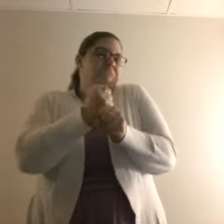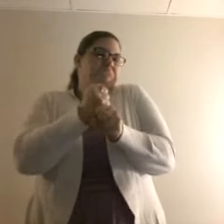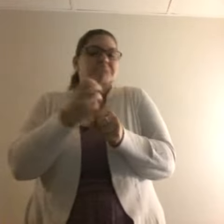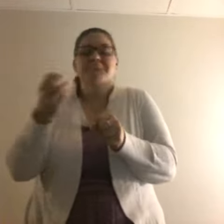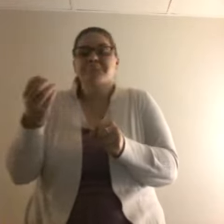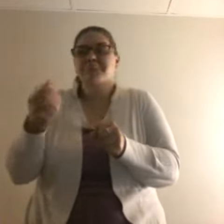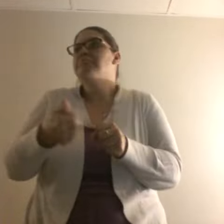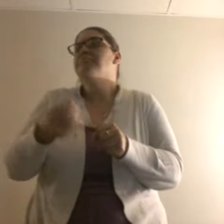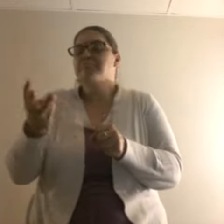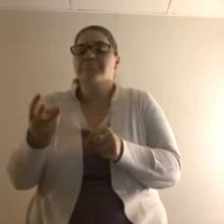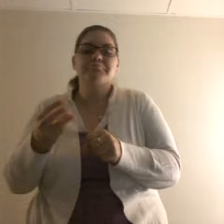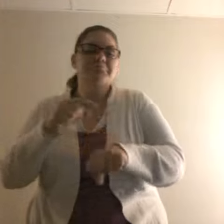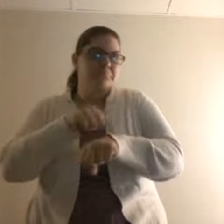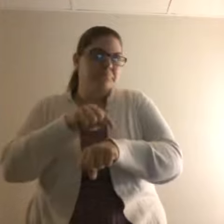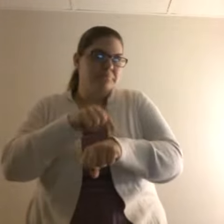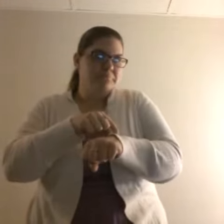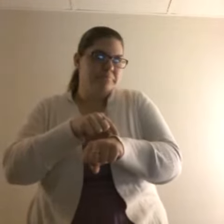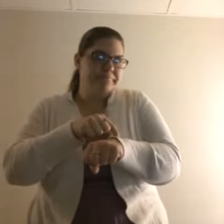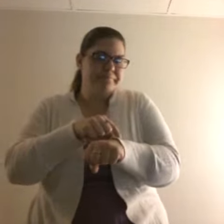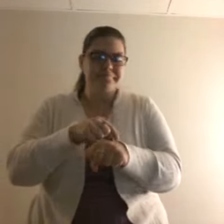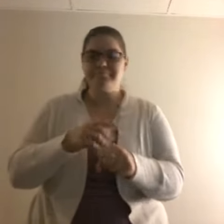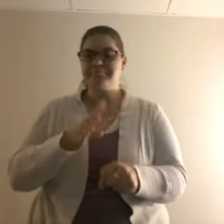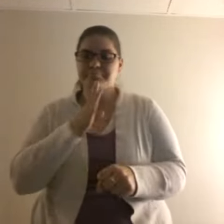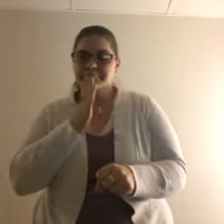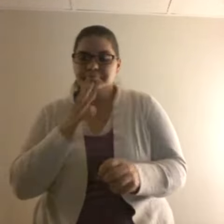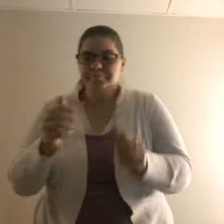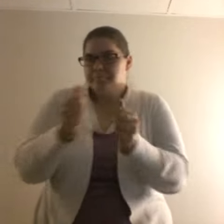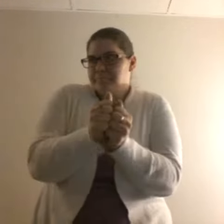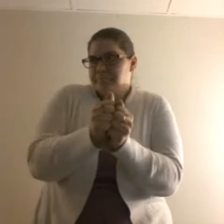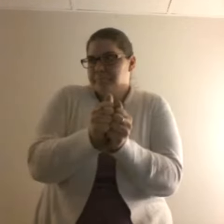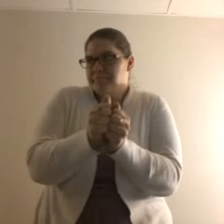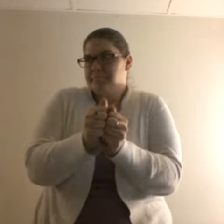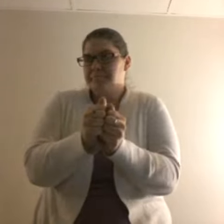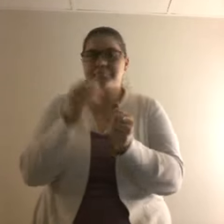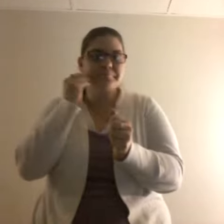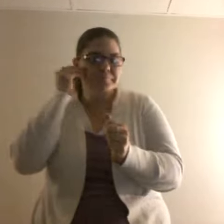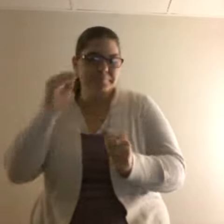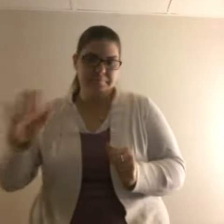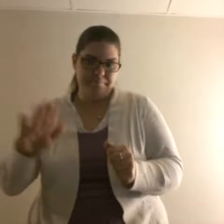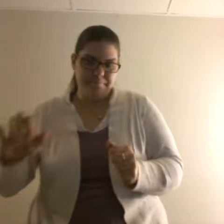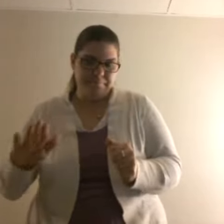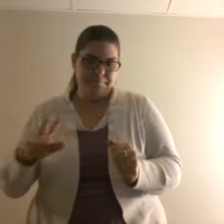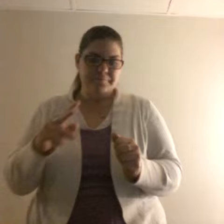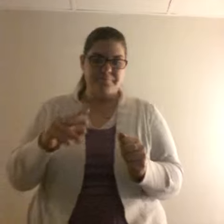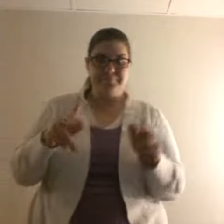use the skill of comparing and contrasting. Go ahead and talk to your neighbor partner about that. Like how do they